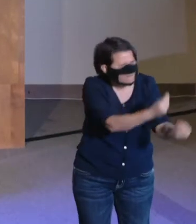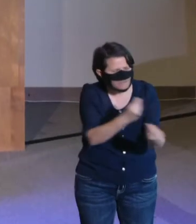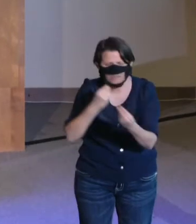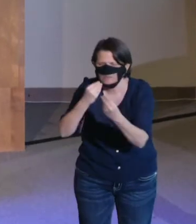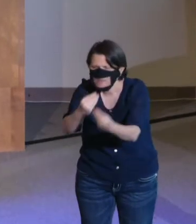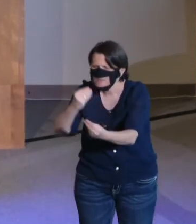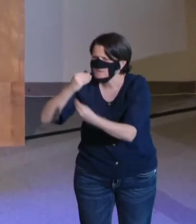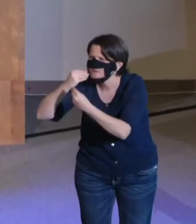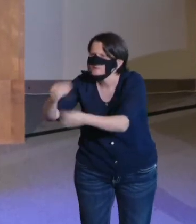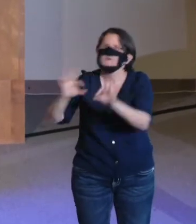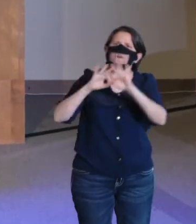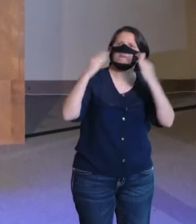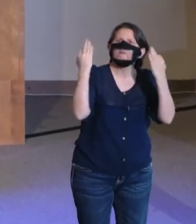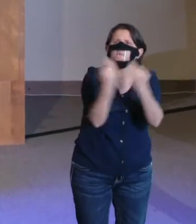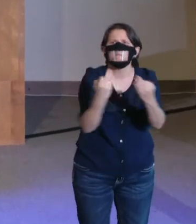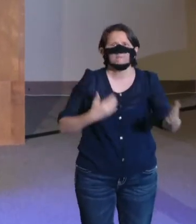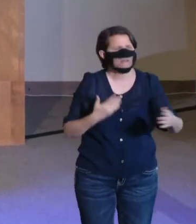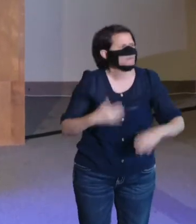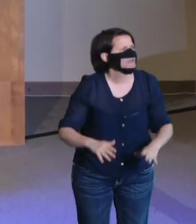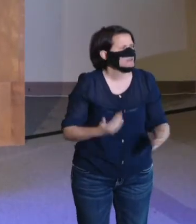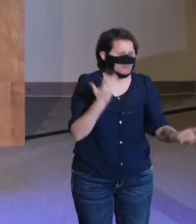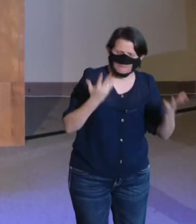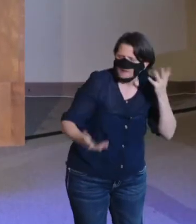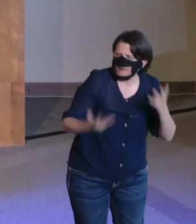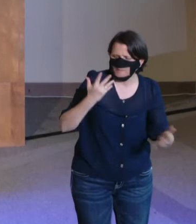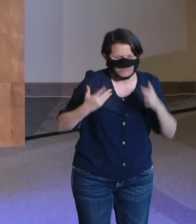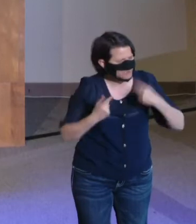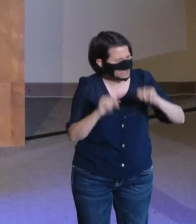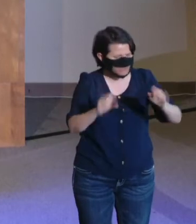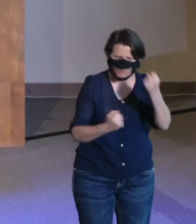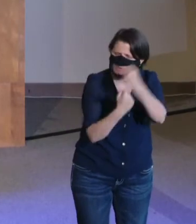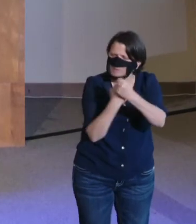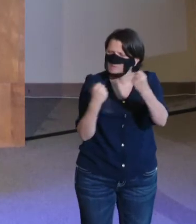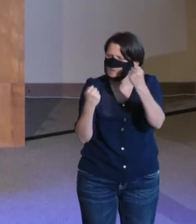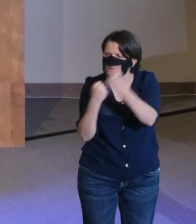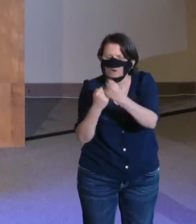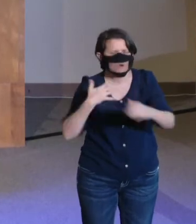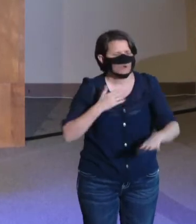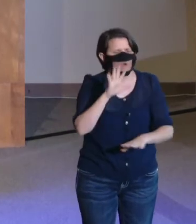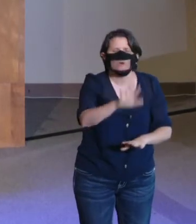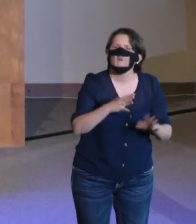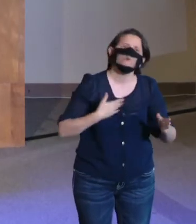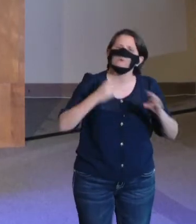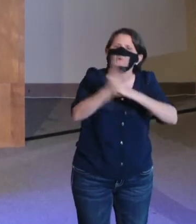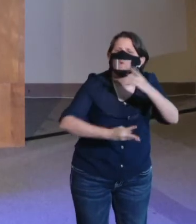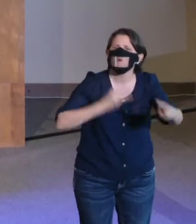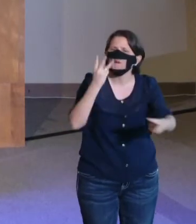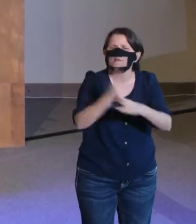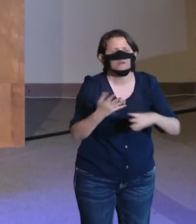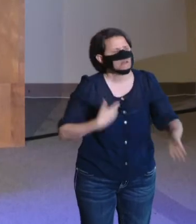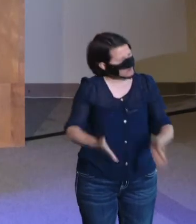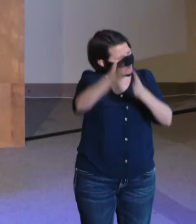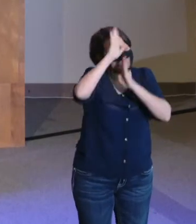family, or kicked out underneath you, God is more than able. God can turn